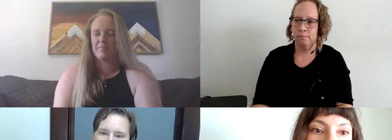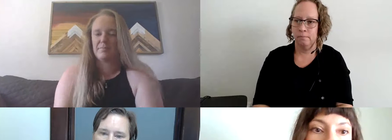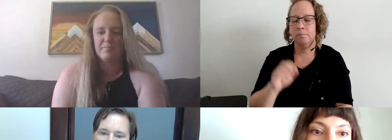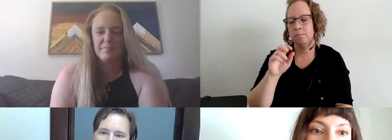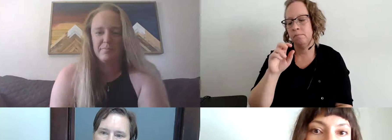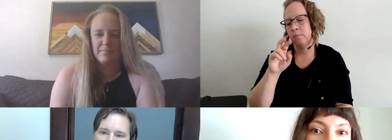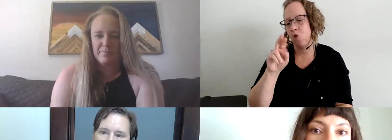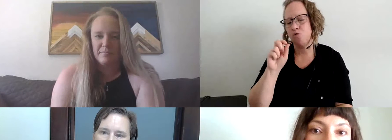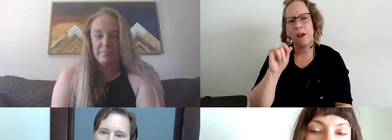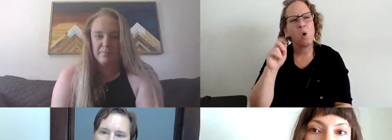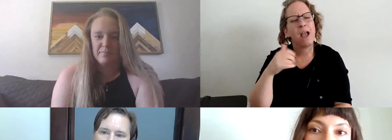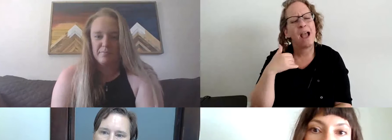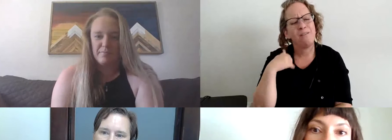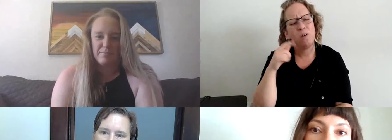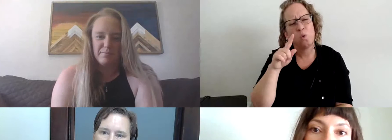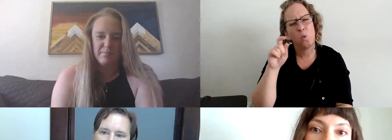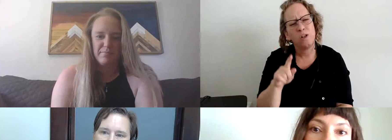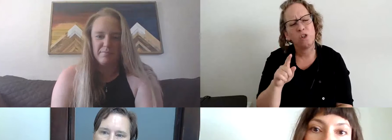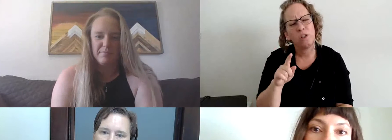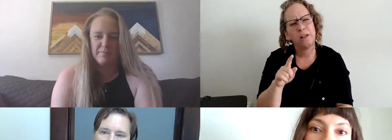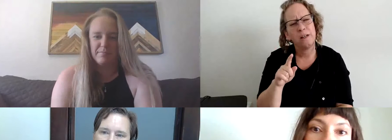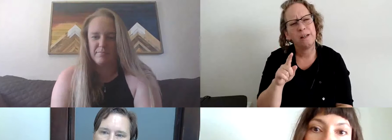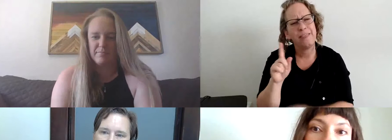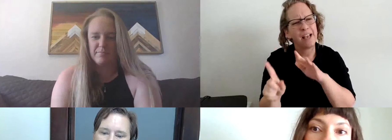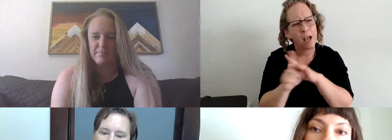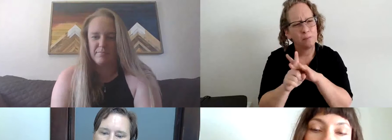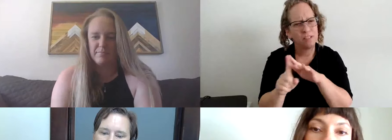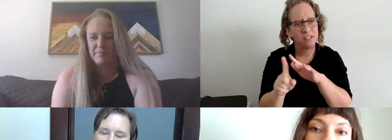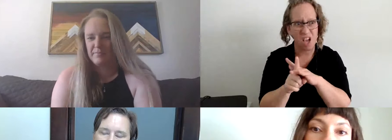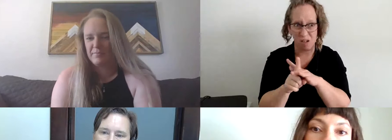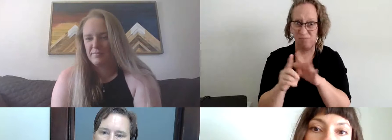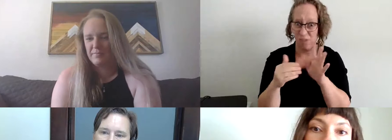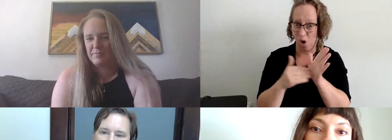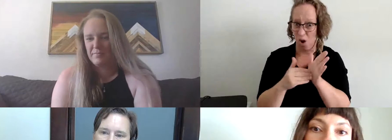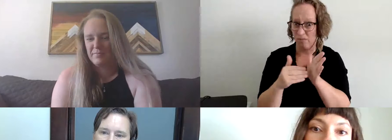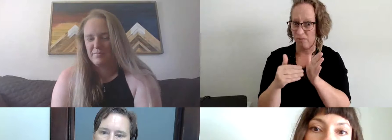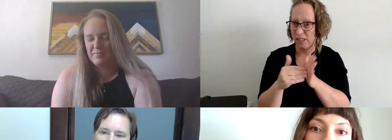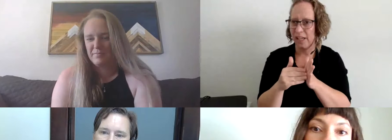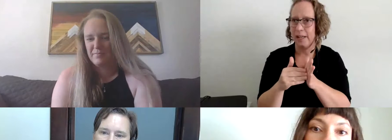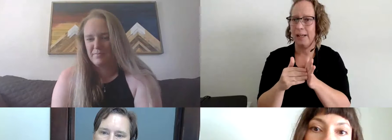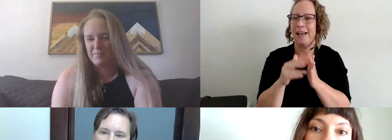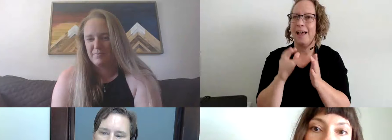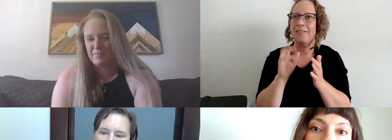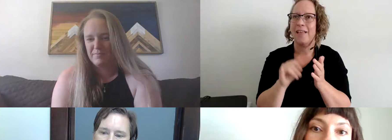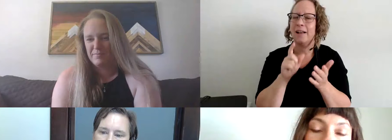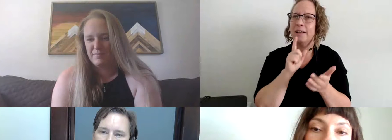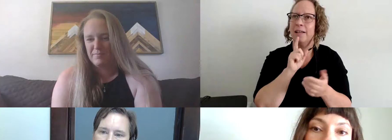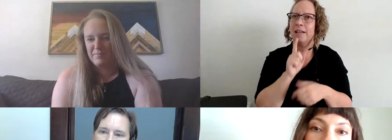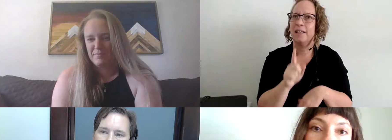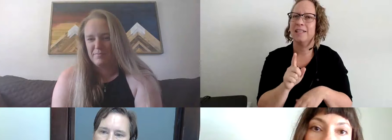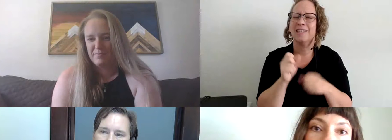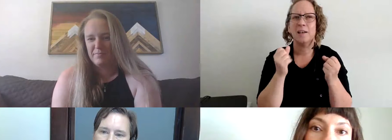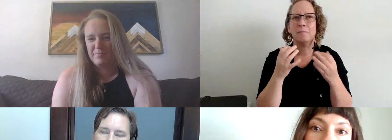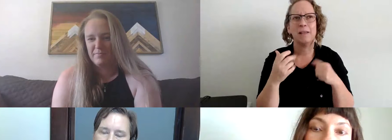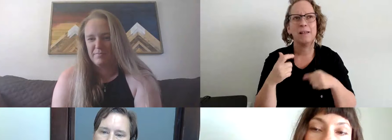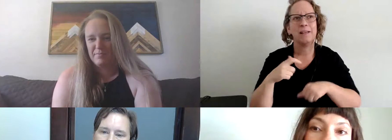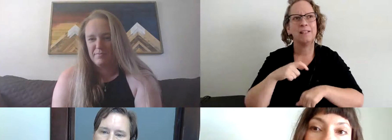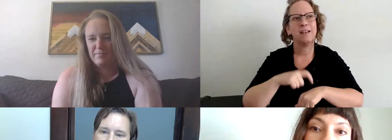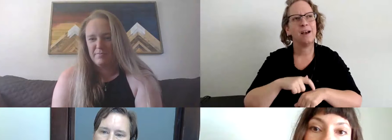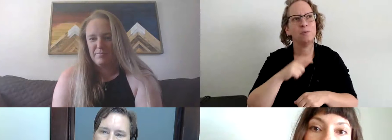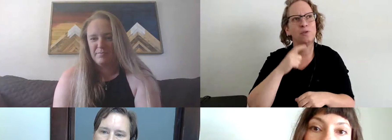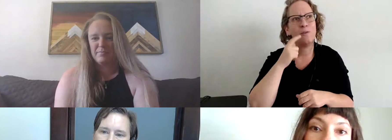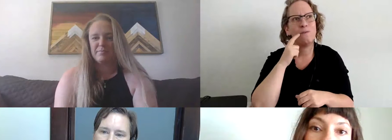Okay. I have a question that comes up fairly frequently, and that is oftentimes